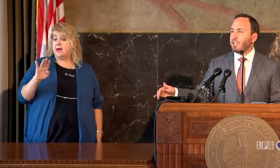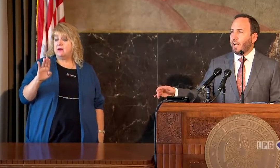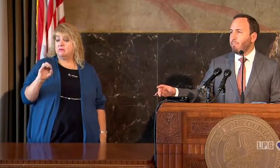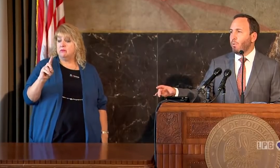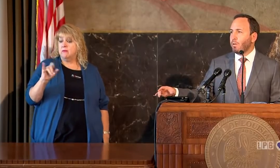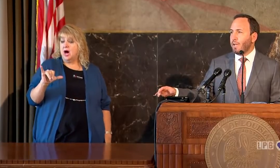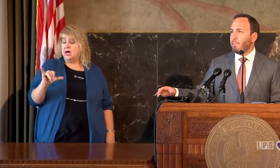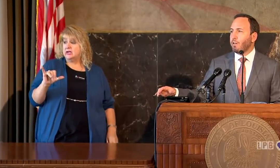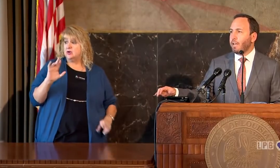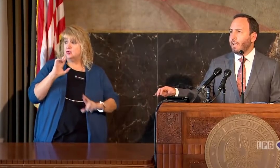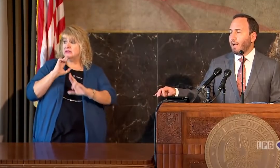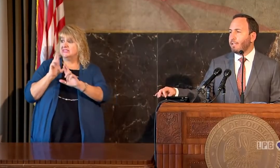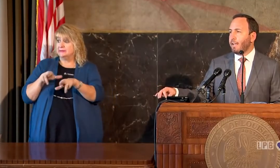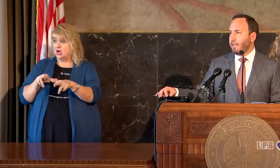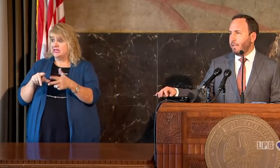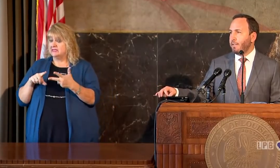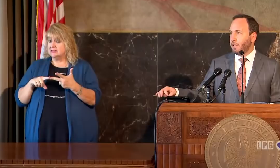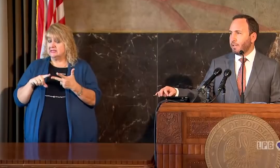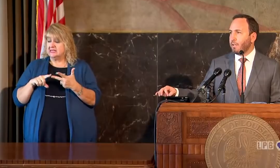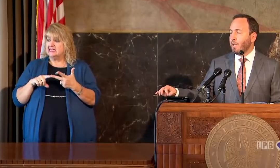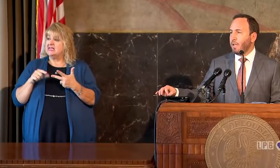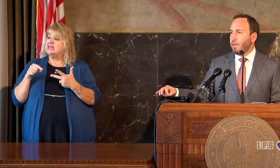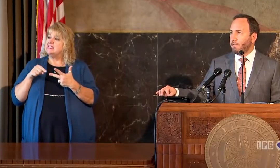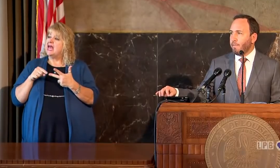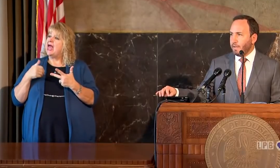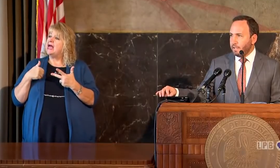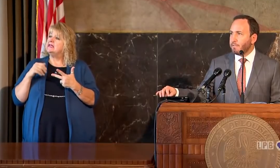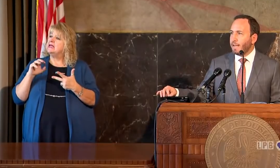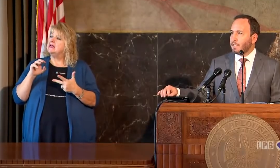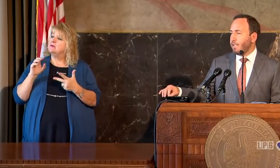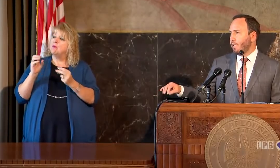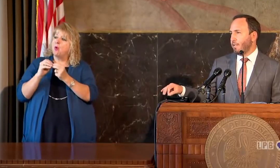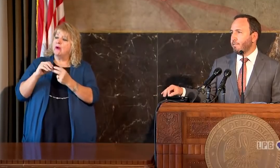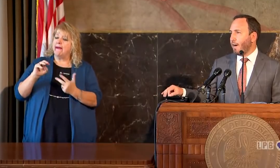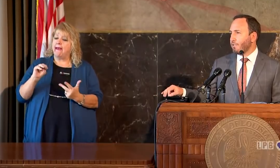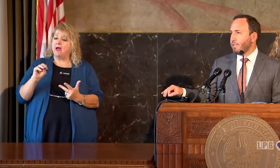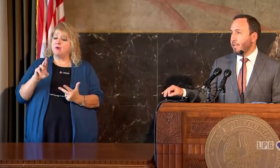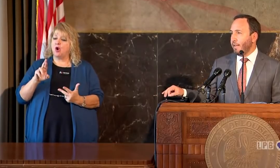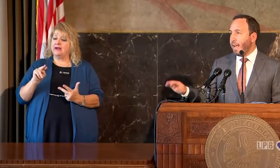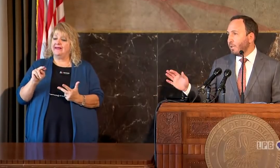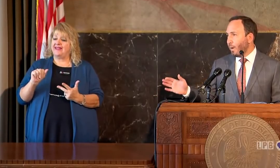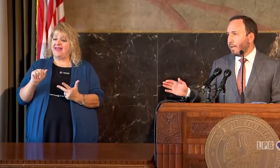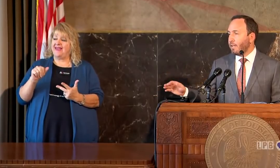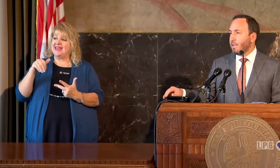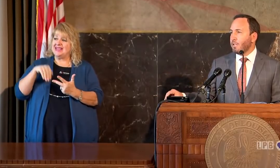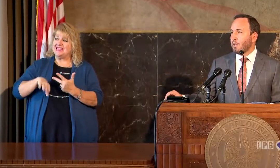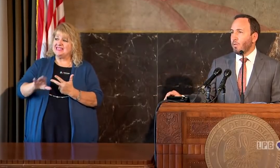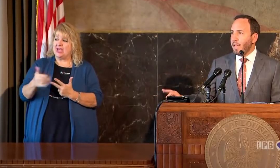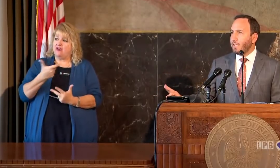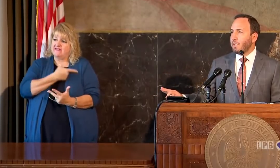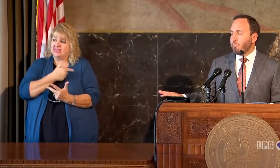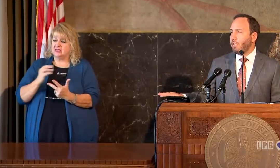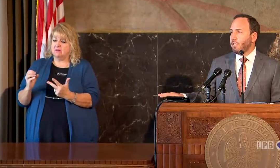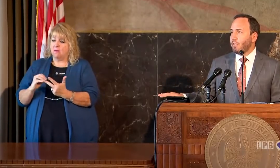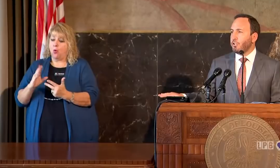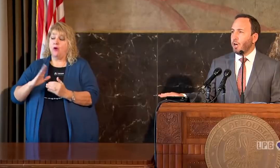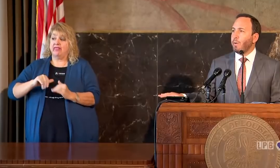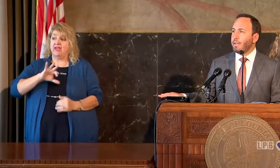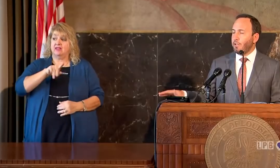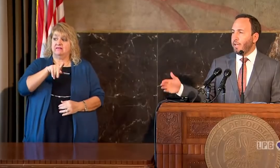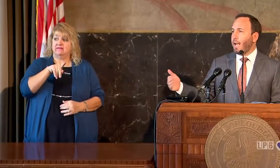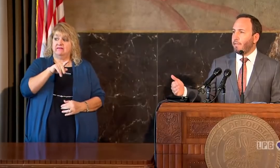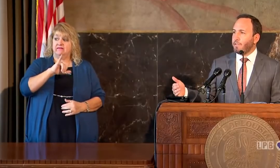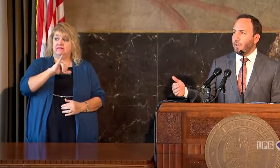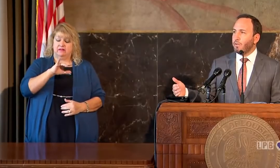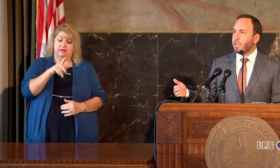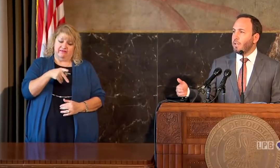Moderna actually had more mRNA content in their vaccine than Pfizer did anyway. So they did pretty good, showing